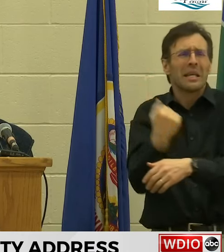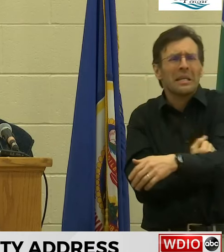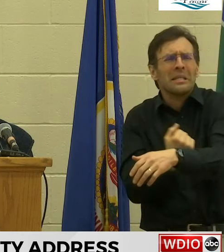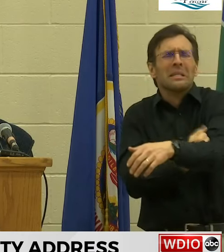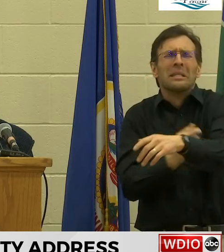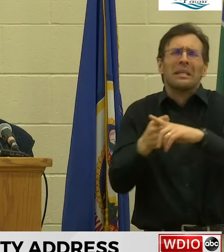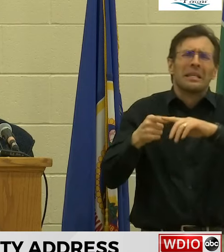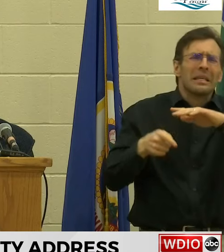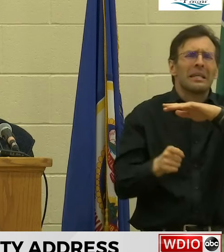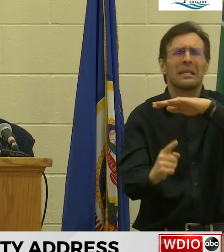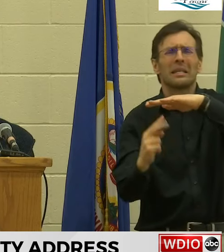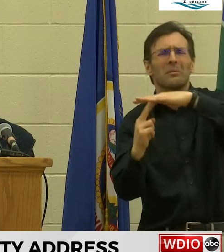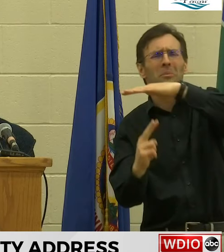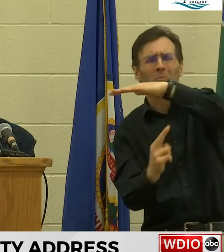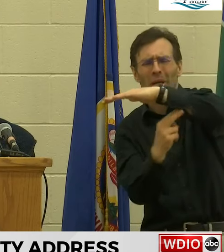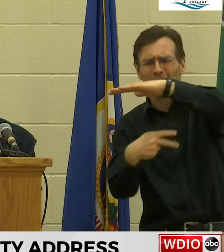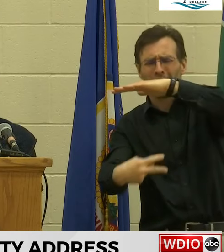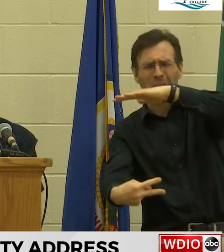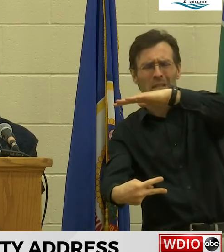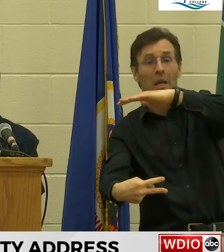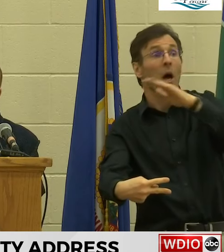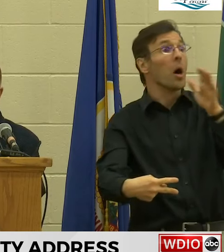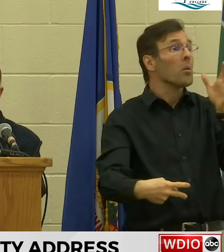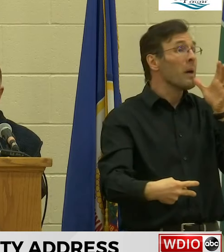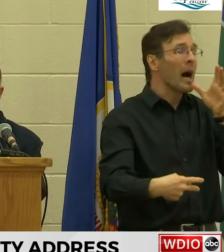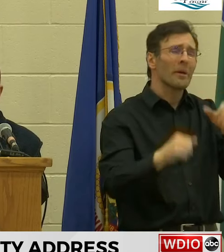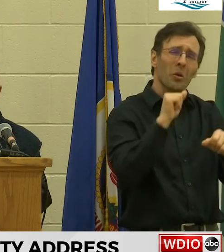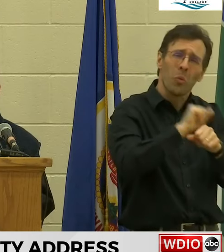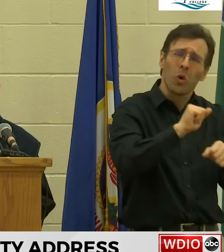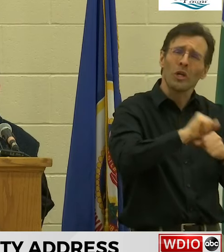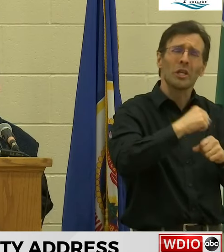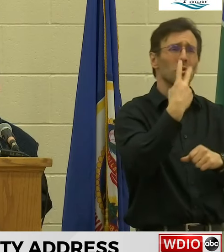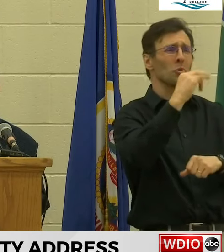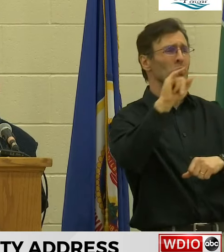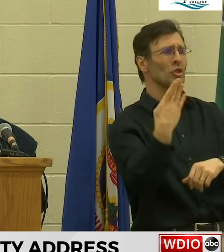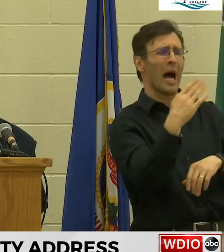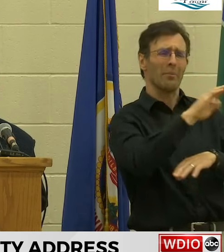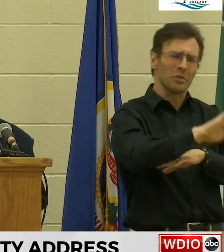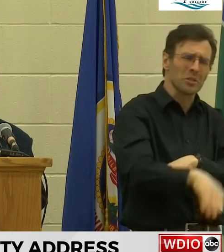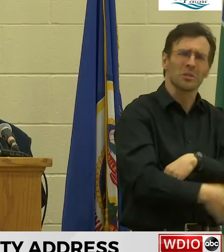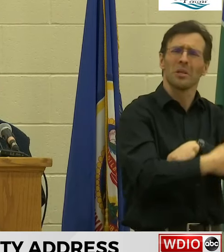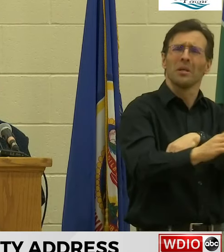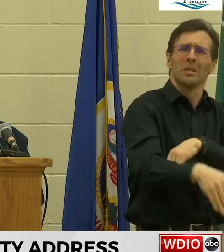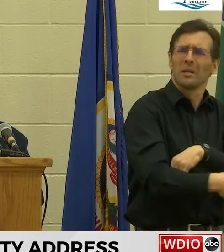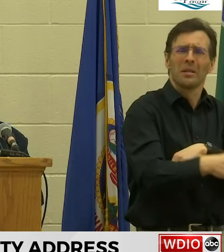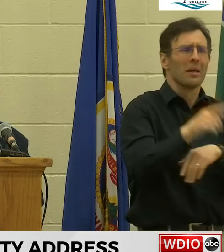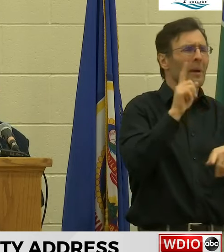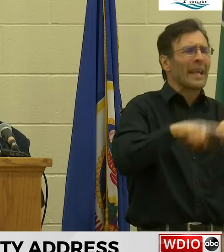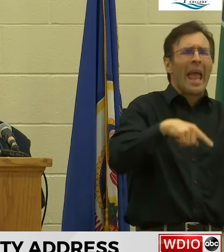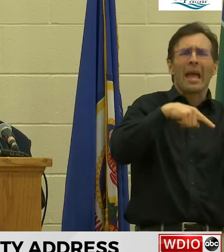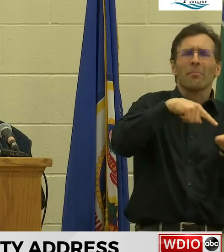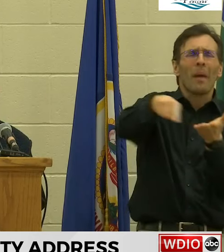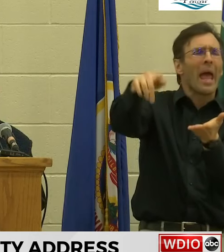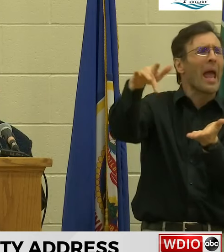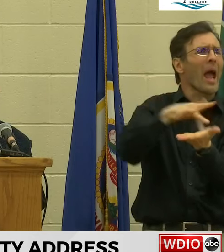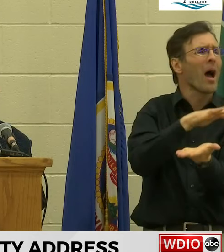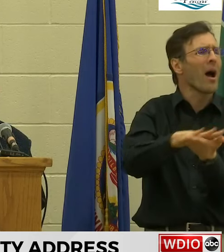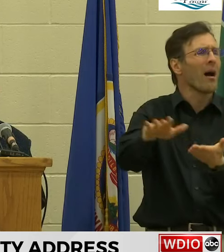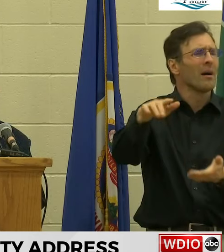under the highway, whose mommy is working 2 jobs that can't pay the